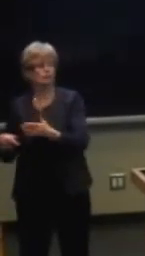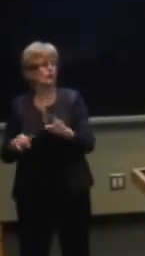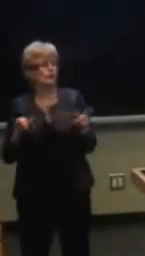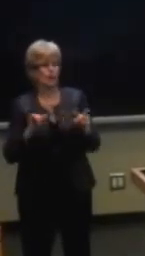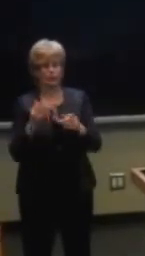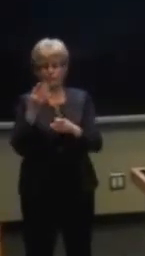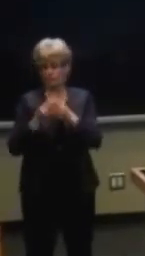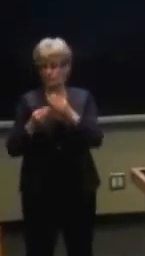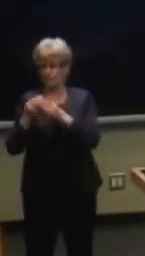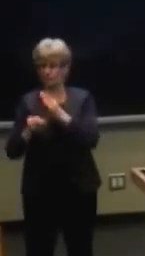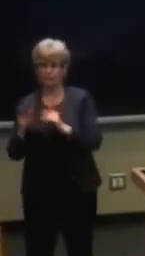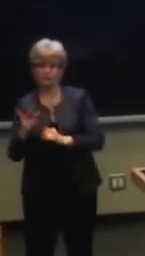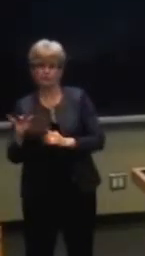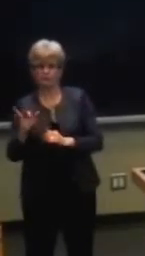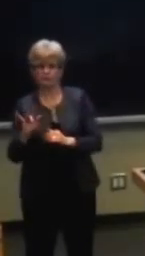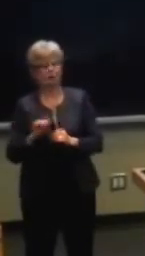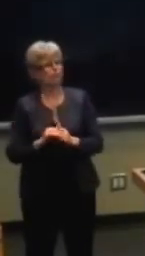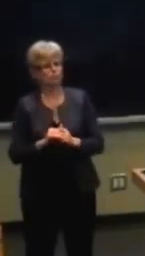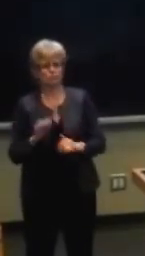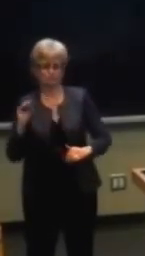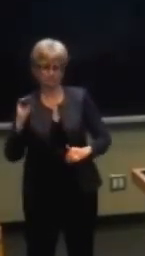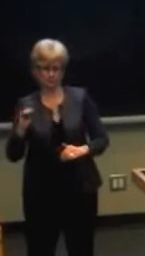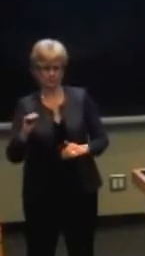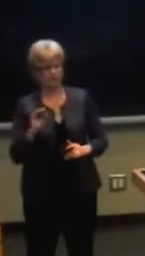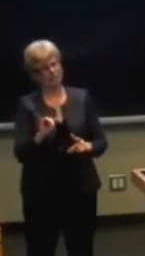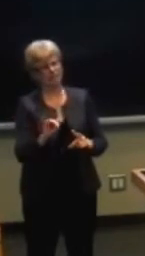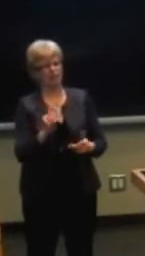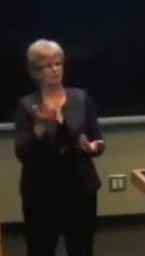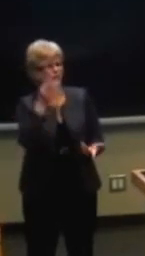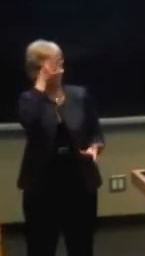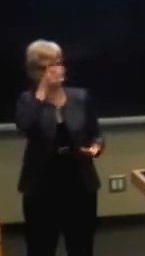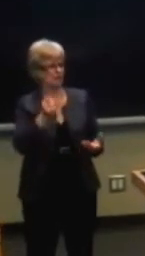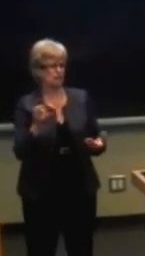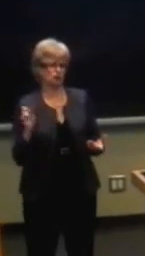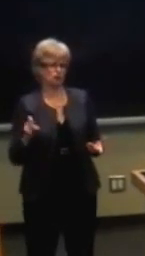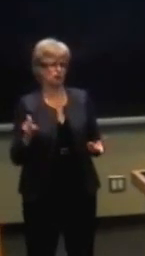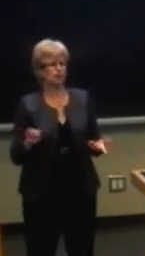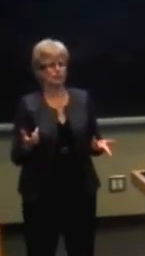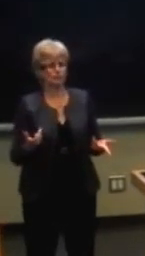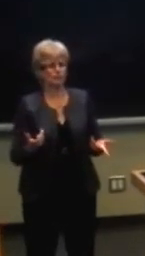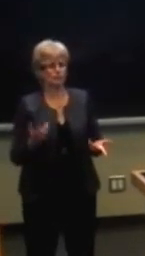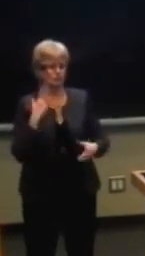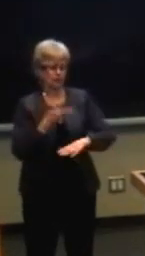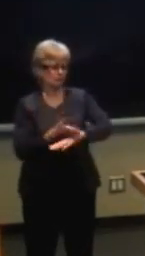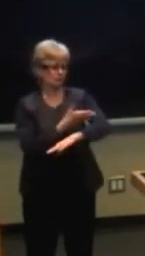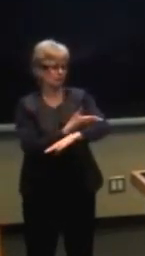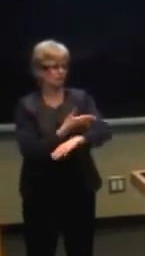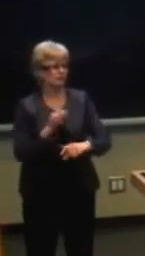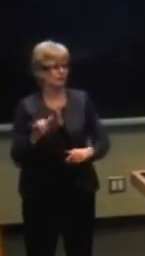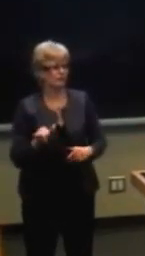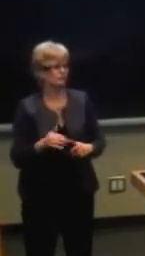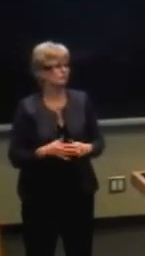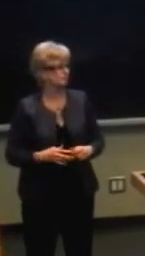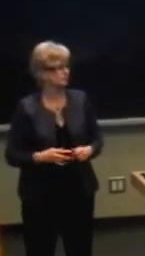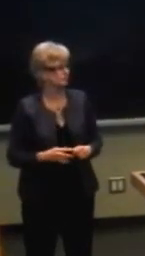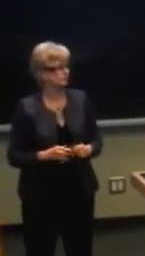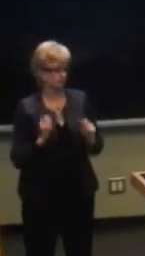missing braille buttons, that's just not good enough. That's what I would call a basic. We're going to have a look at what we can do to rapidly